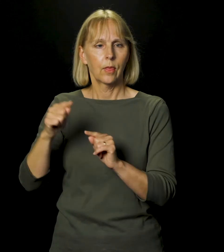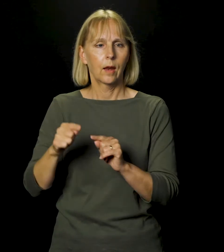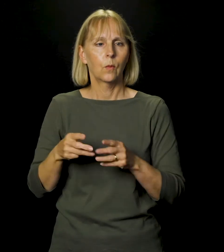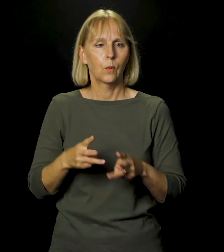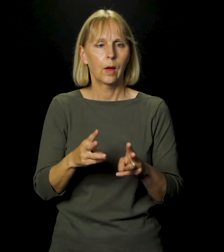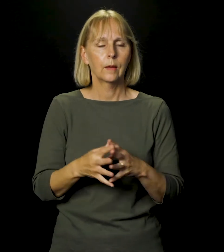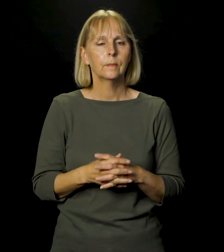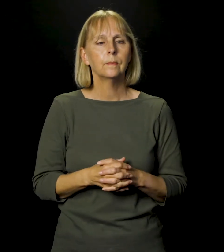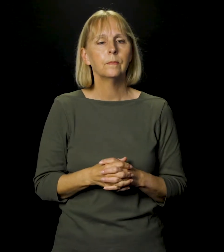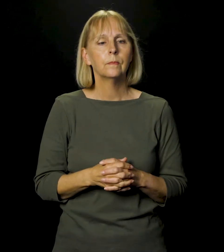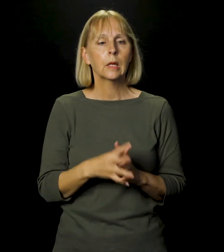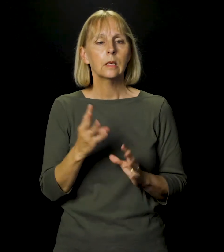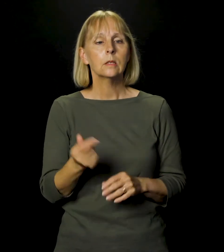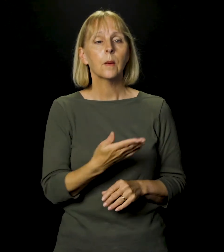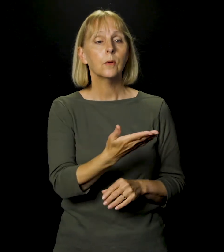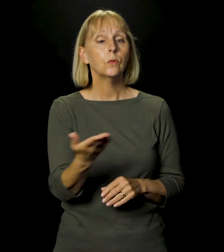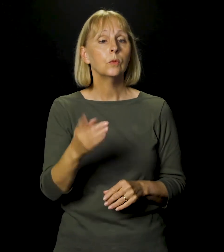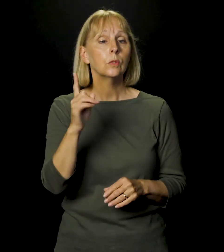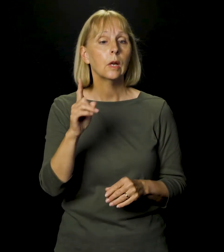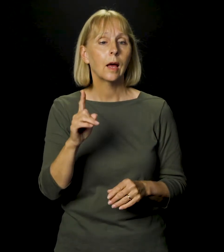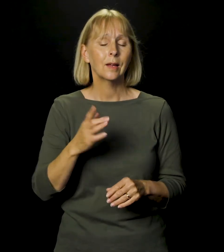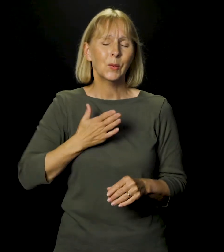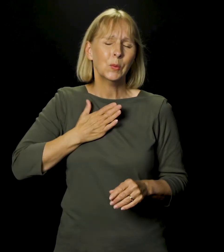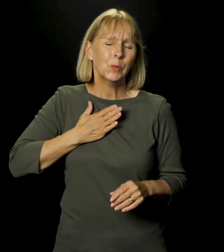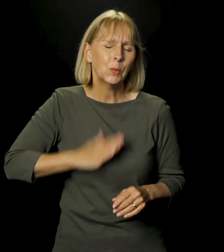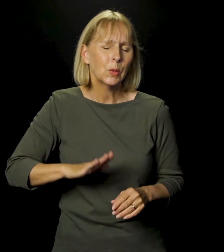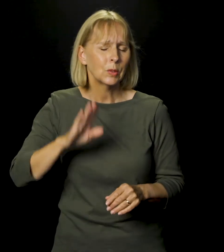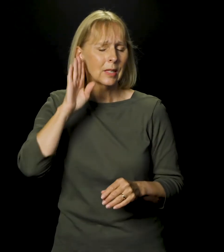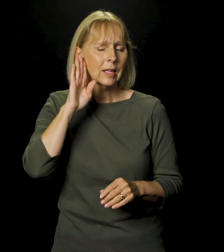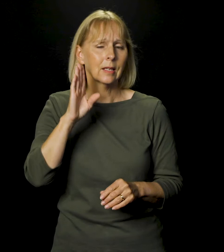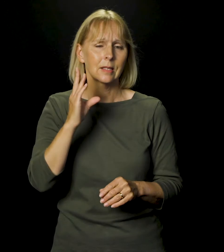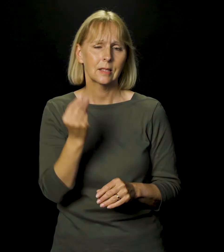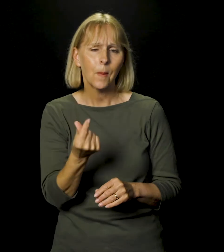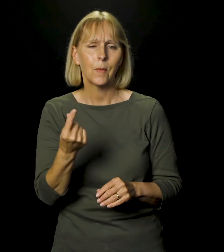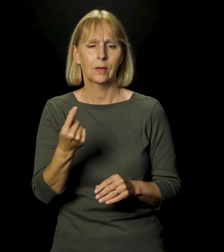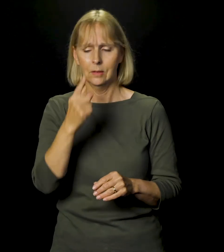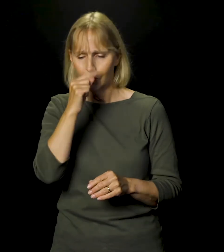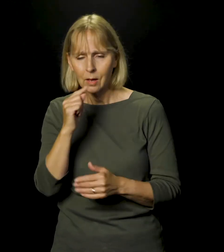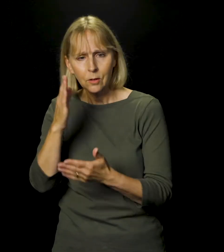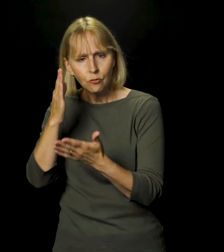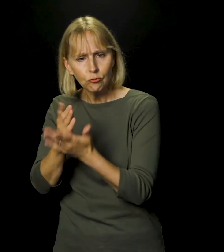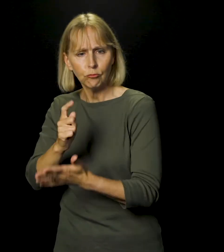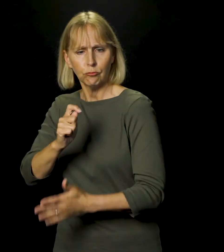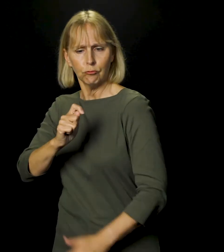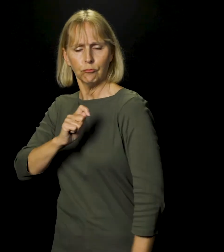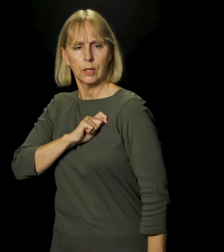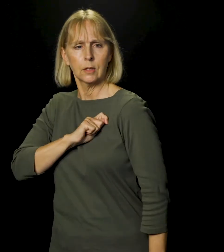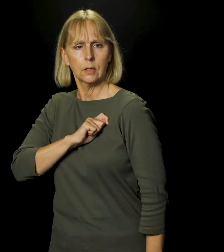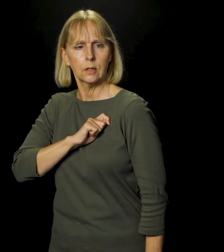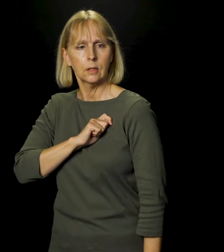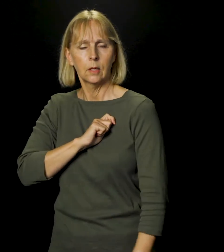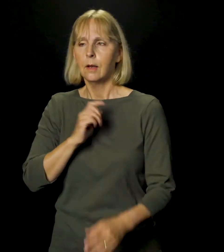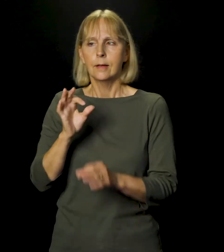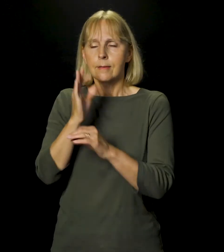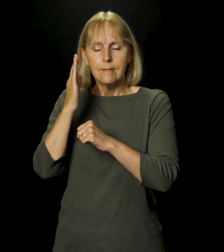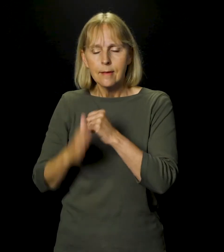Some of you today are desperate to hear a voice that you can trust, a voice that that doesn't change, that you can count